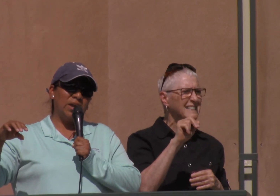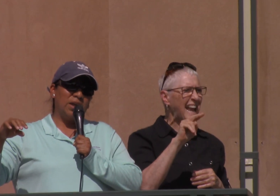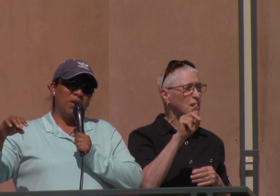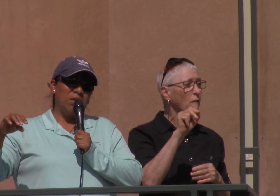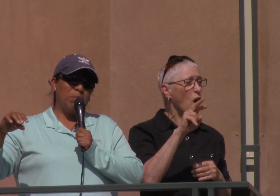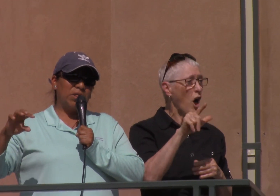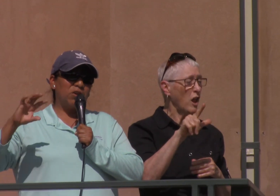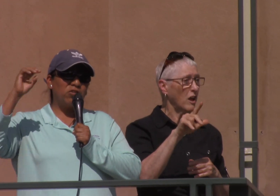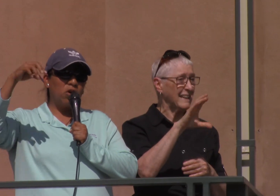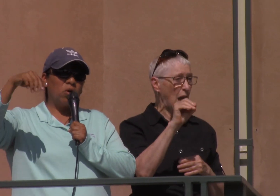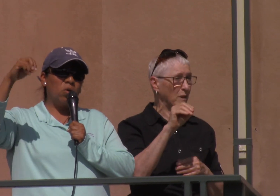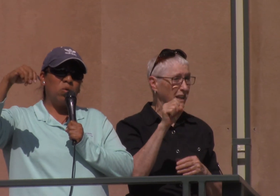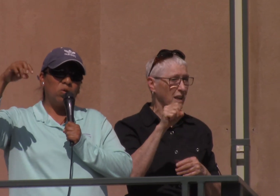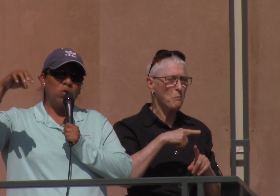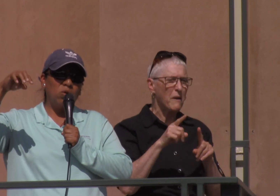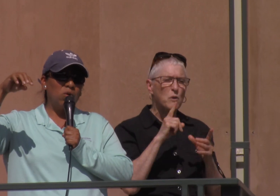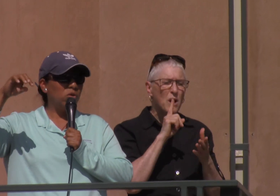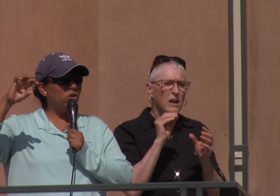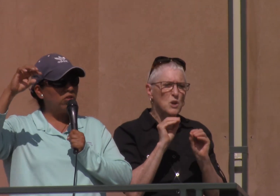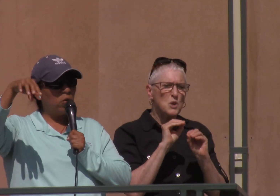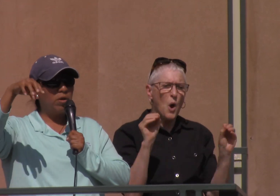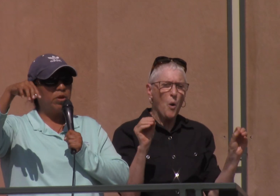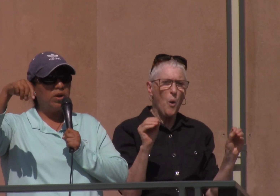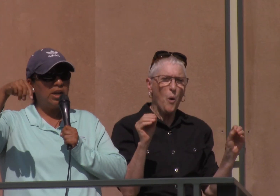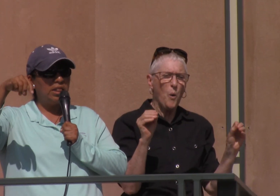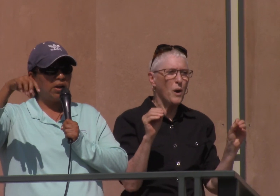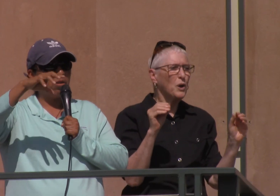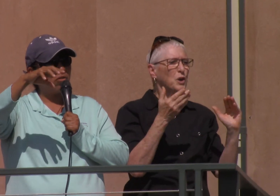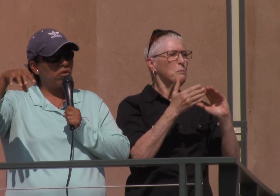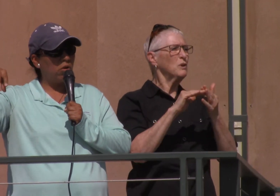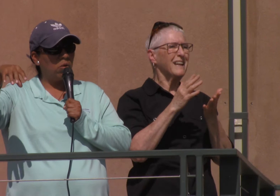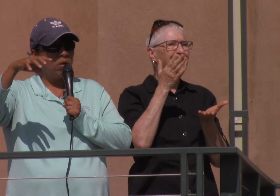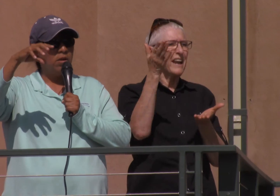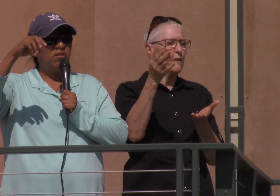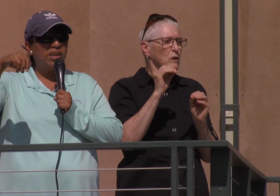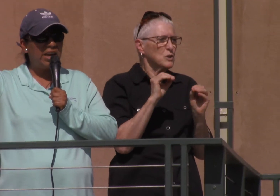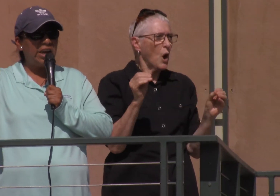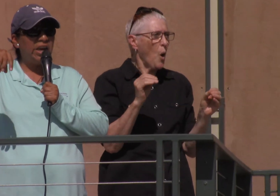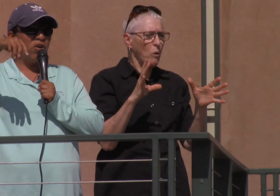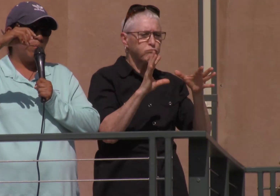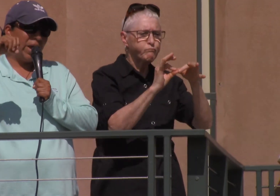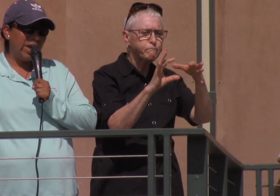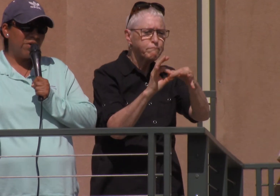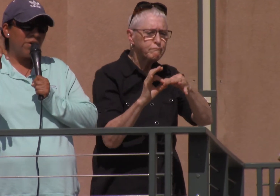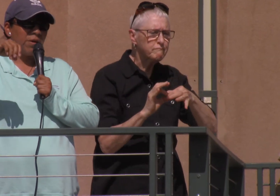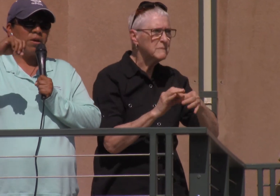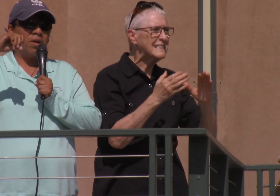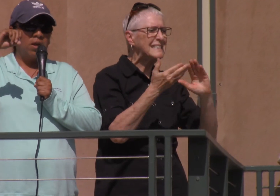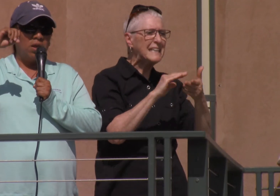County, but there's no community there. There's no city or